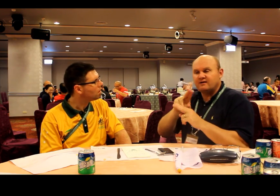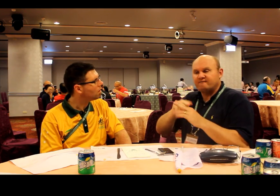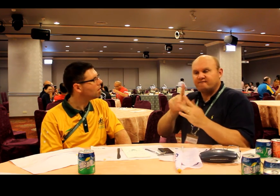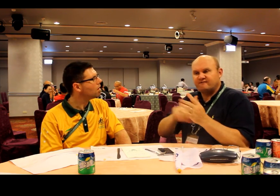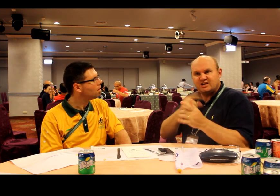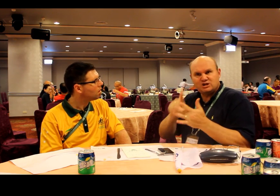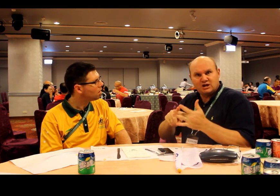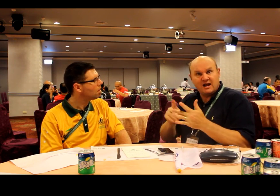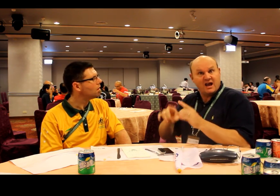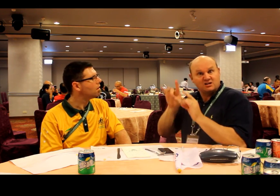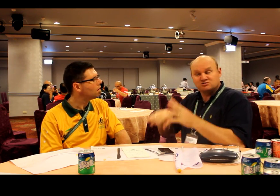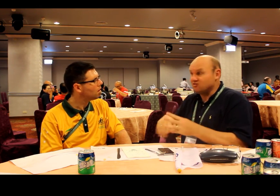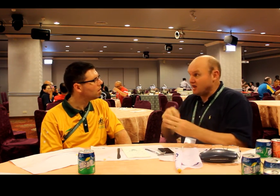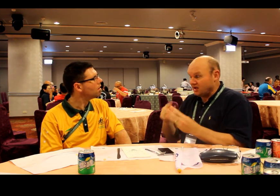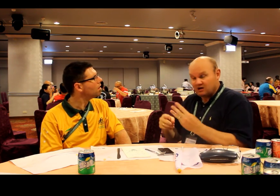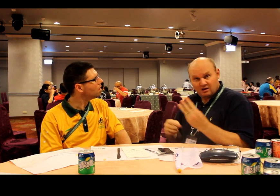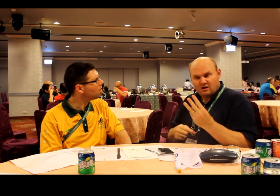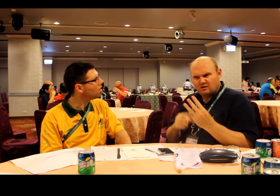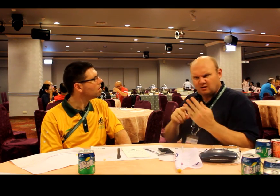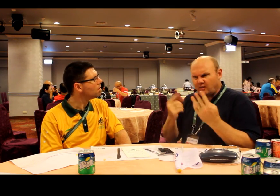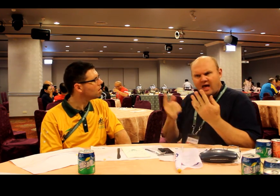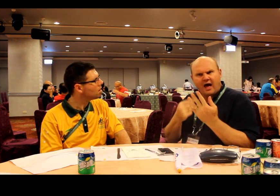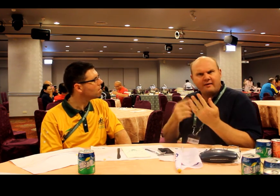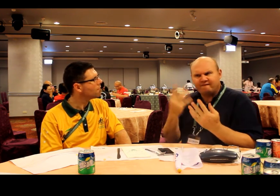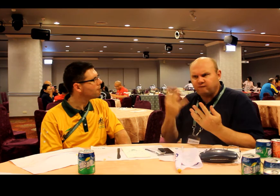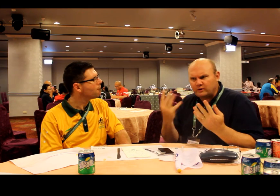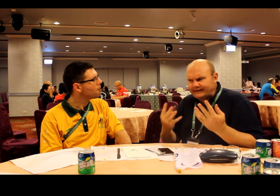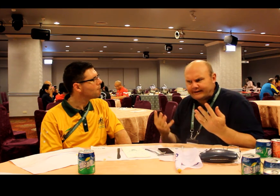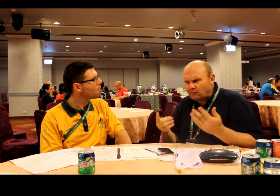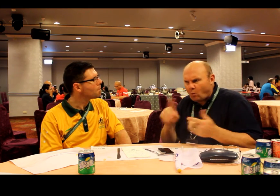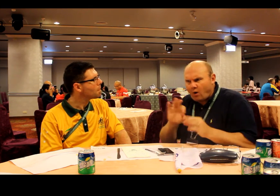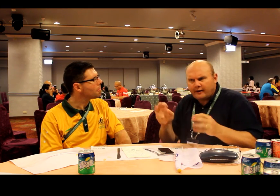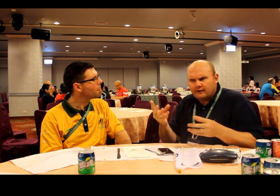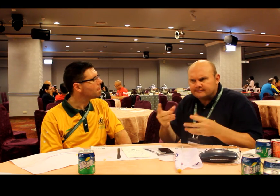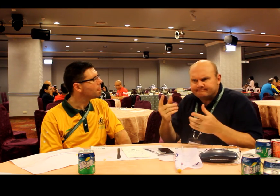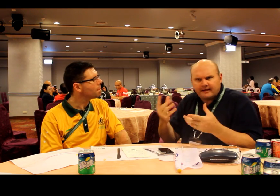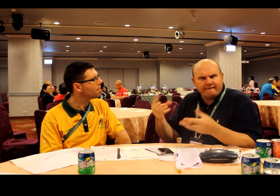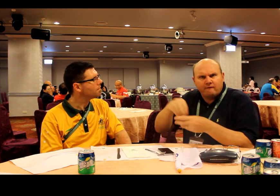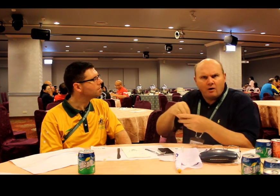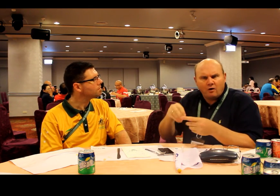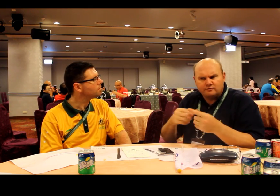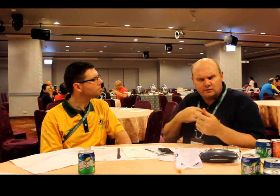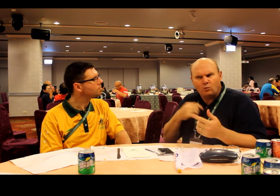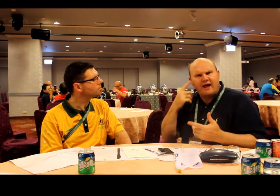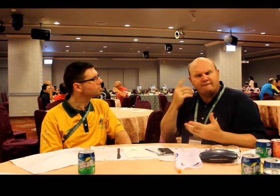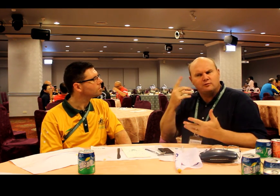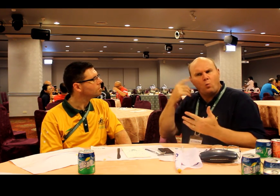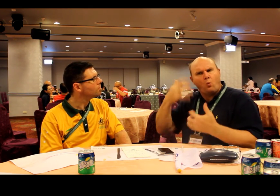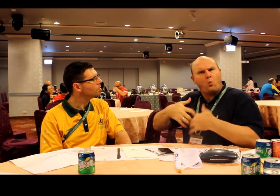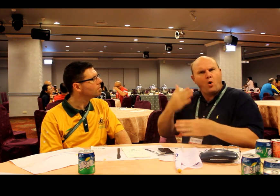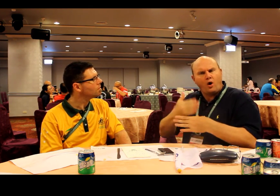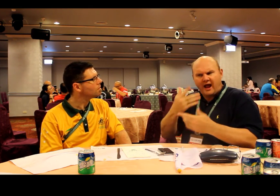New Zealand, Fiji and Australia, and the other 14 are not